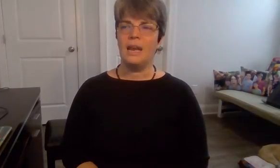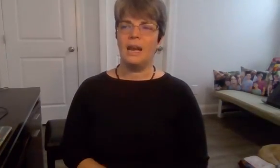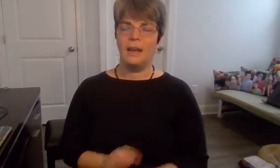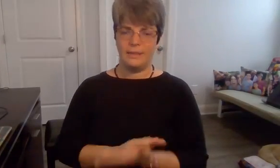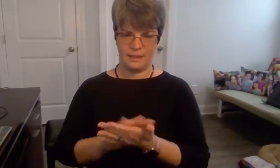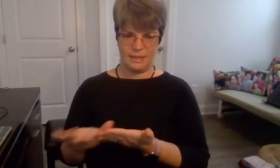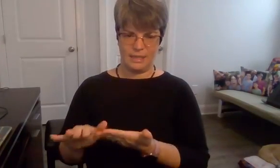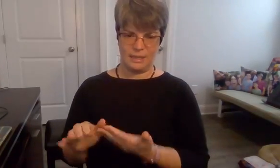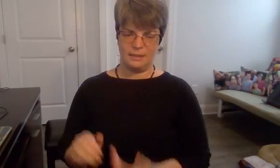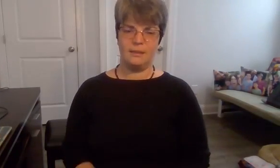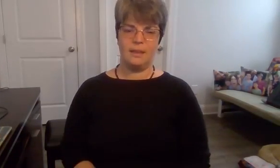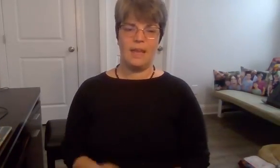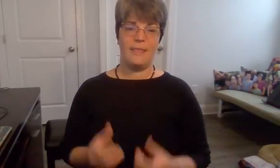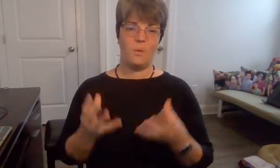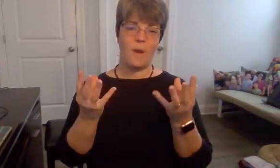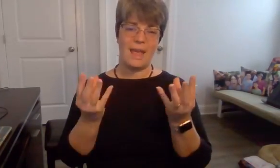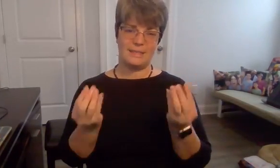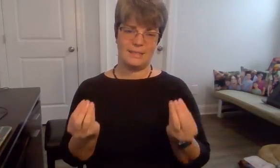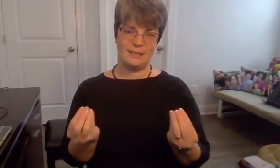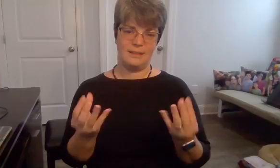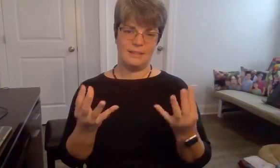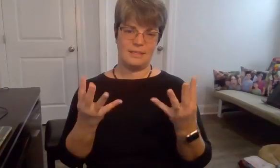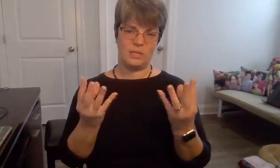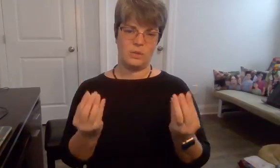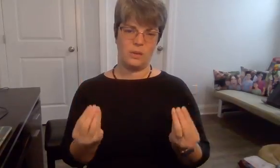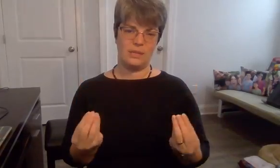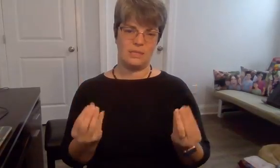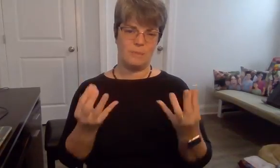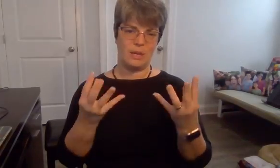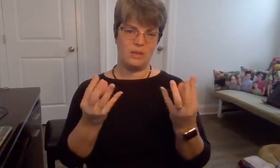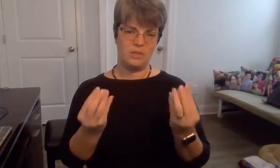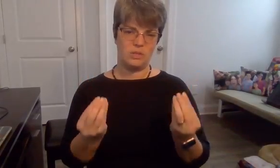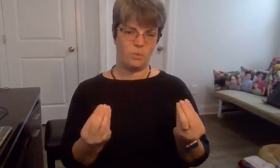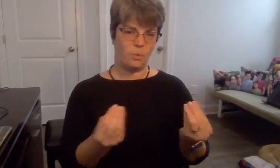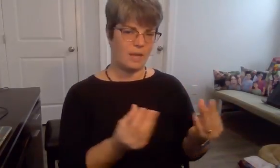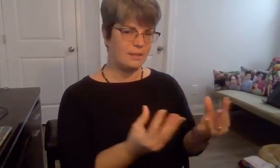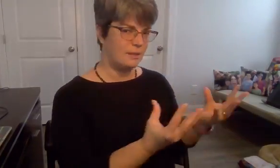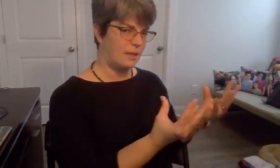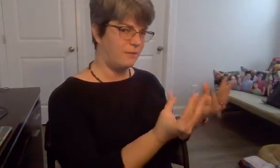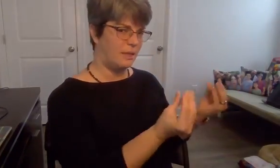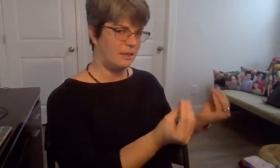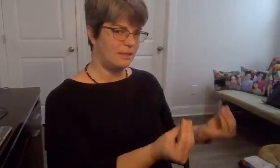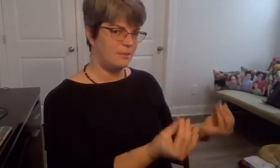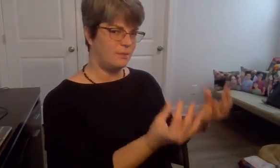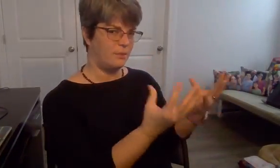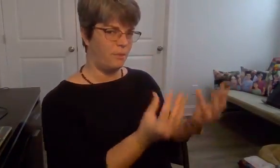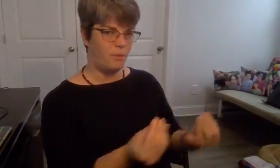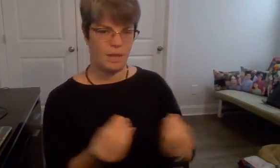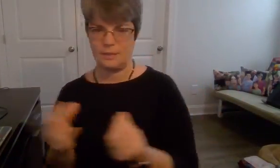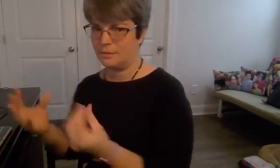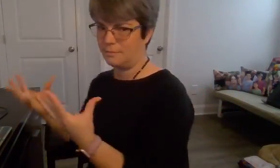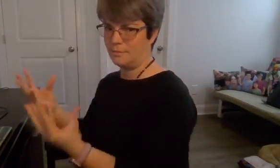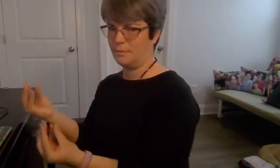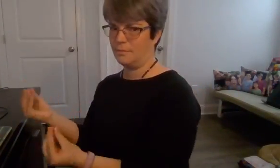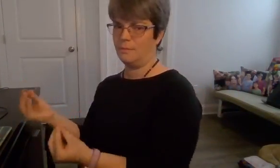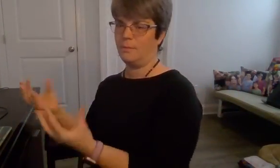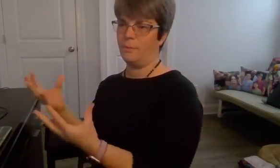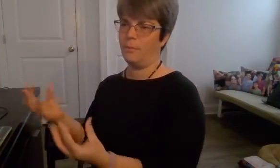And then clean. And then wet. It's like a soaking sponge. Wet. Kind of like this. Wet.